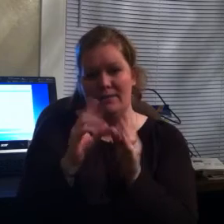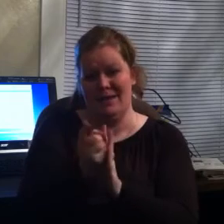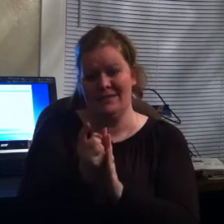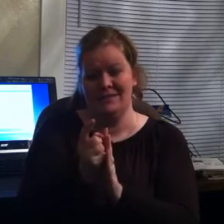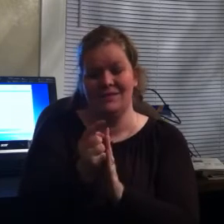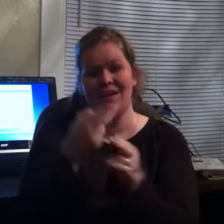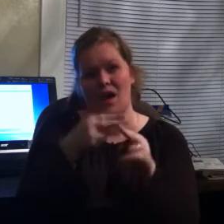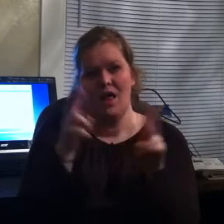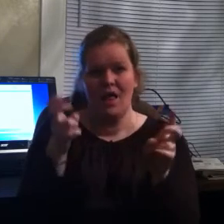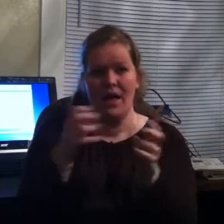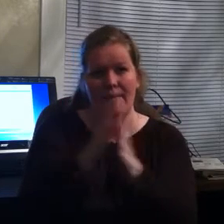to be fun.